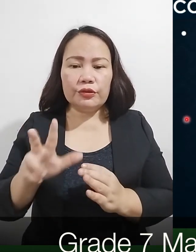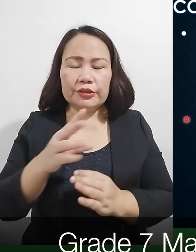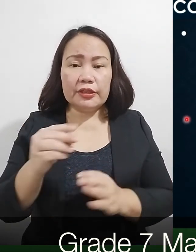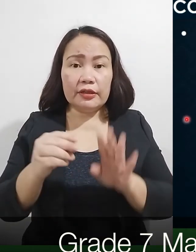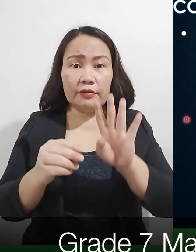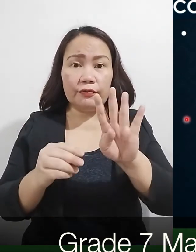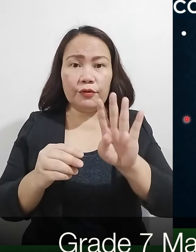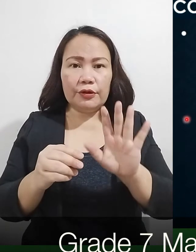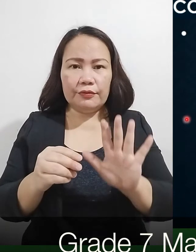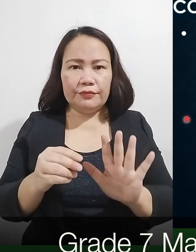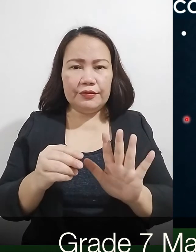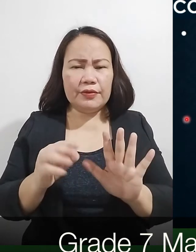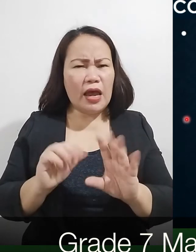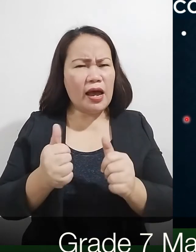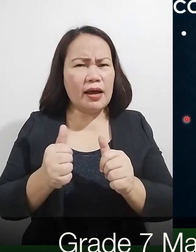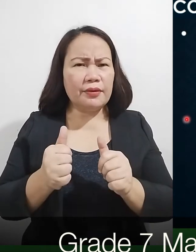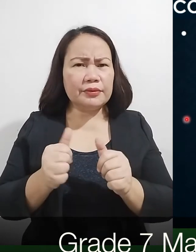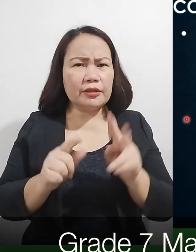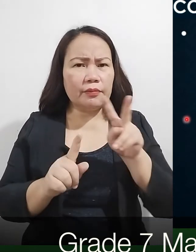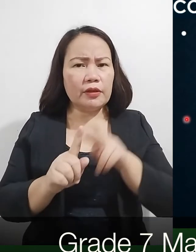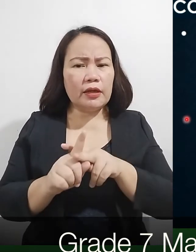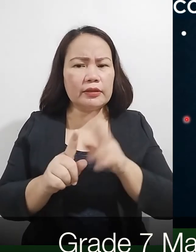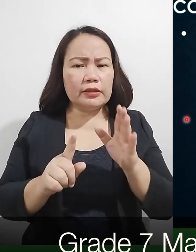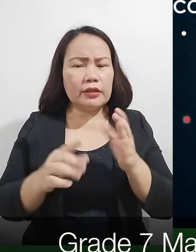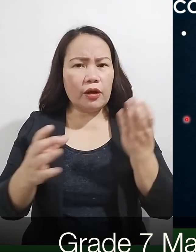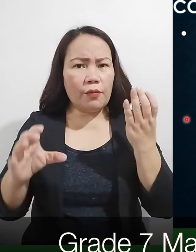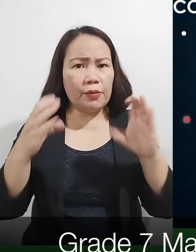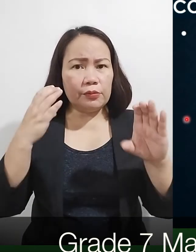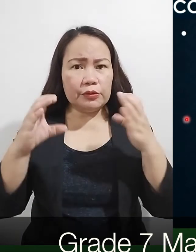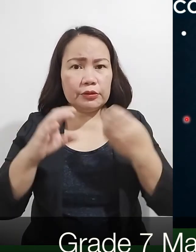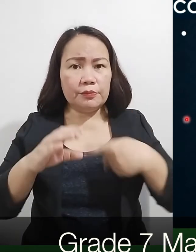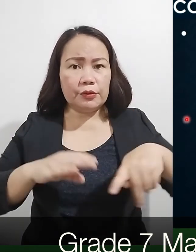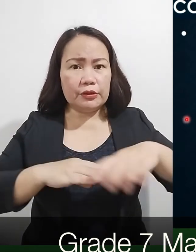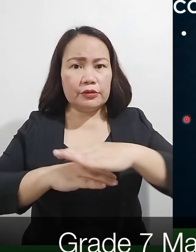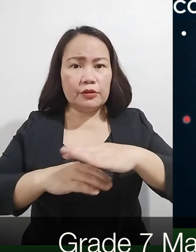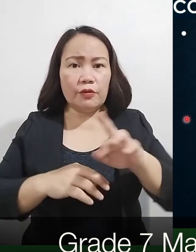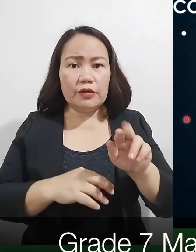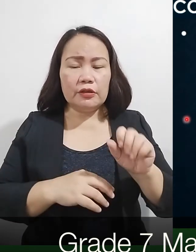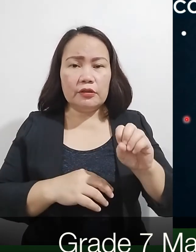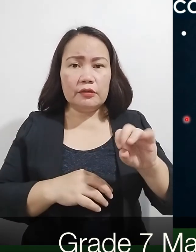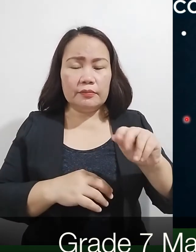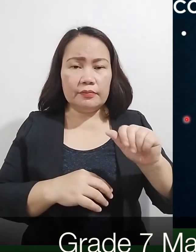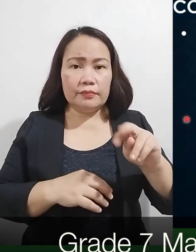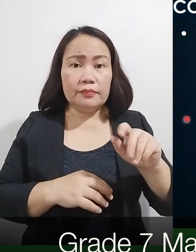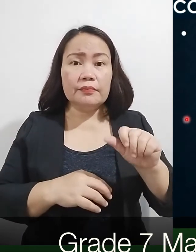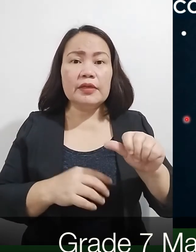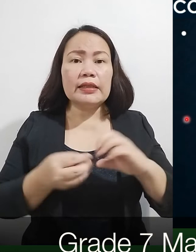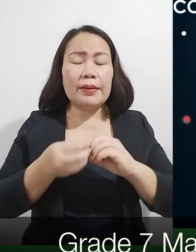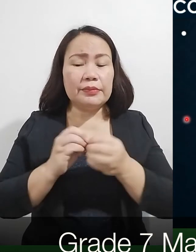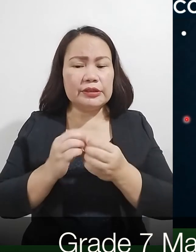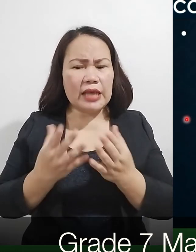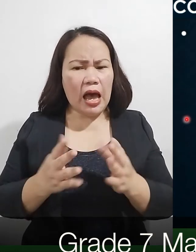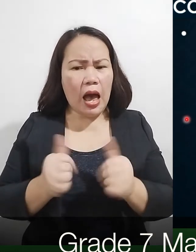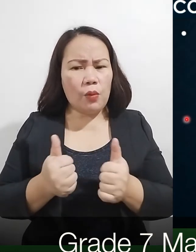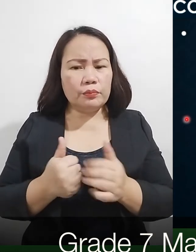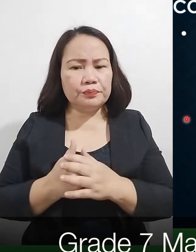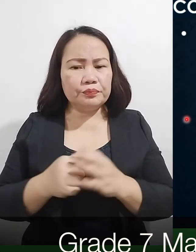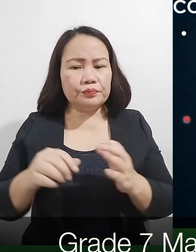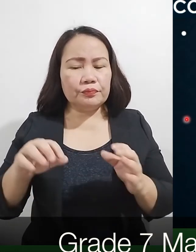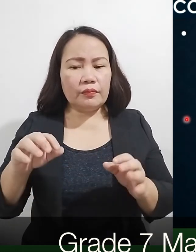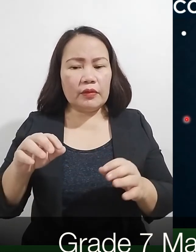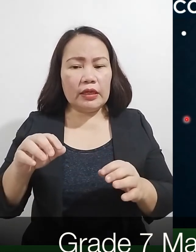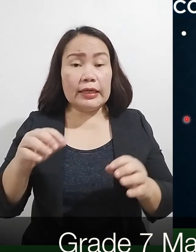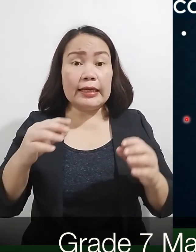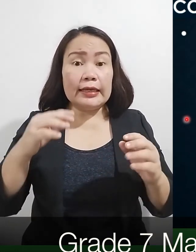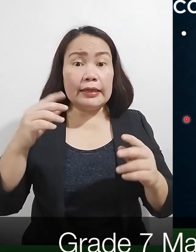here 2/3 and 4/5. So, how are we going to apply the comparison property of rational numbers? So, ganun